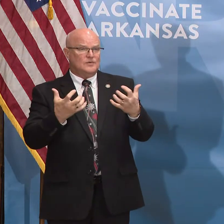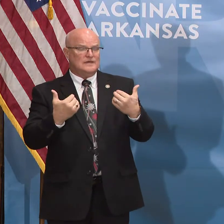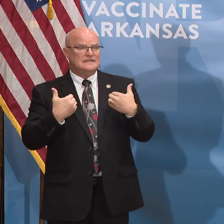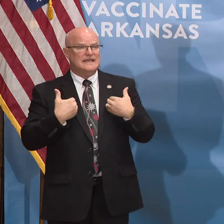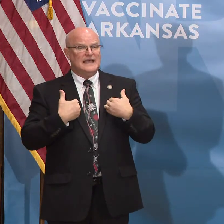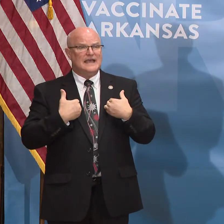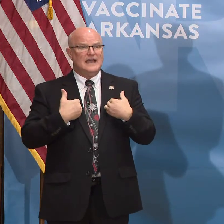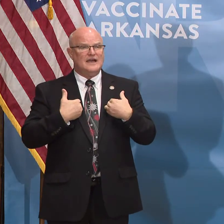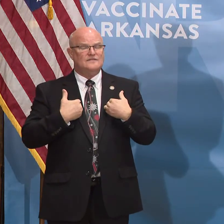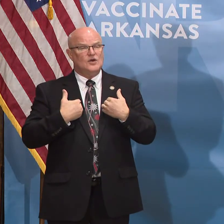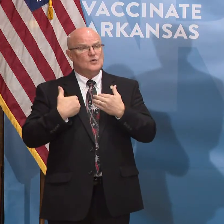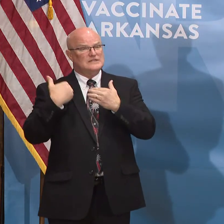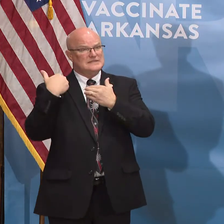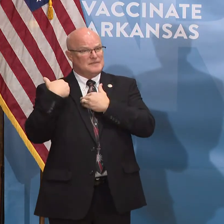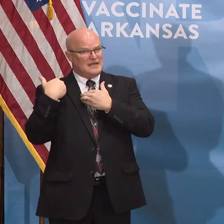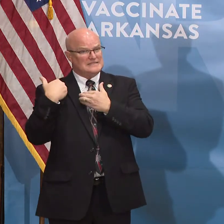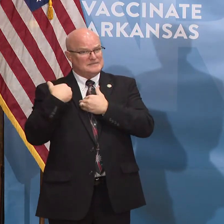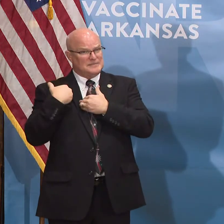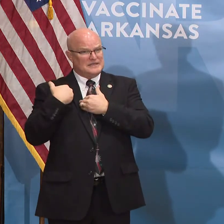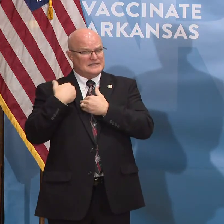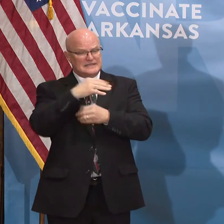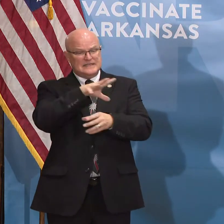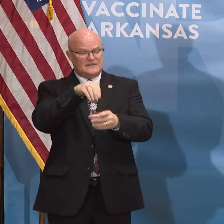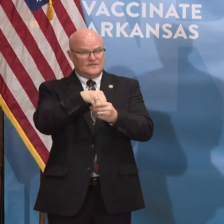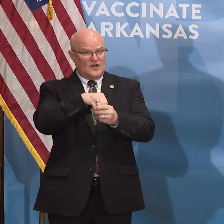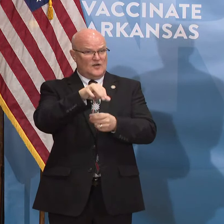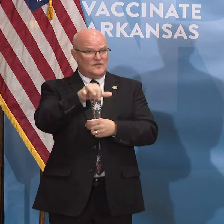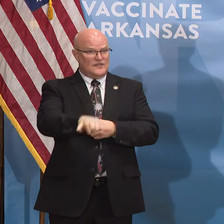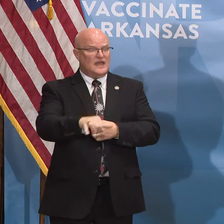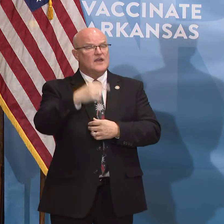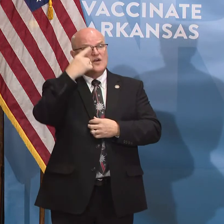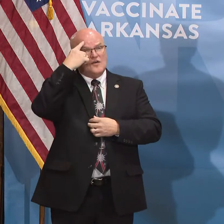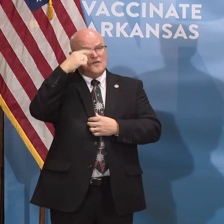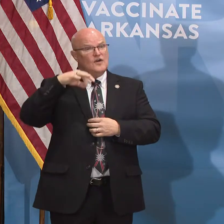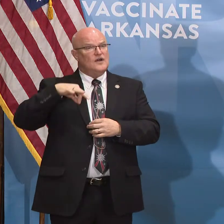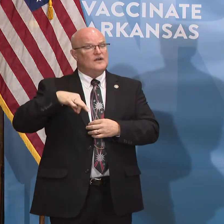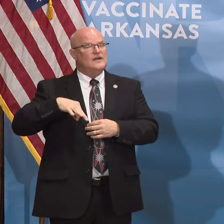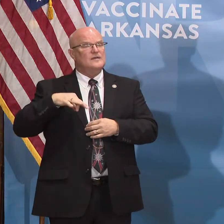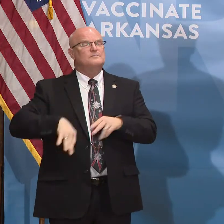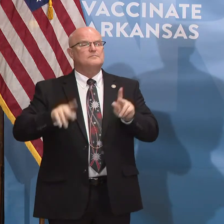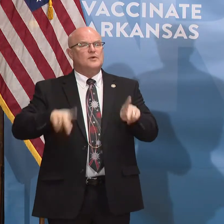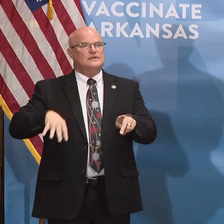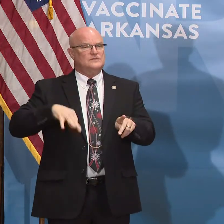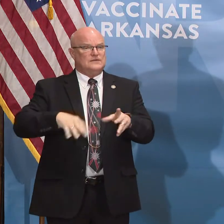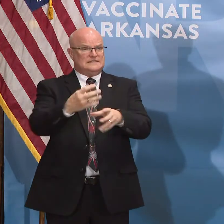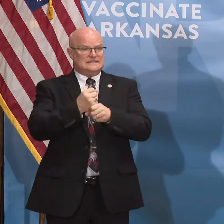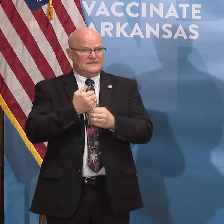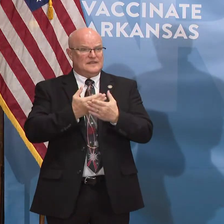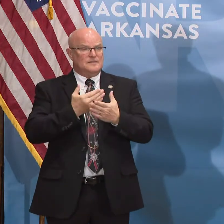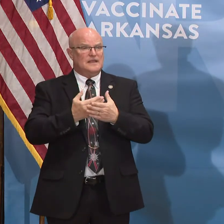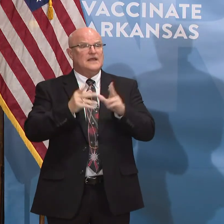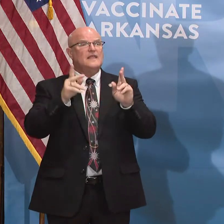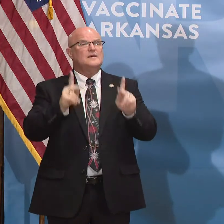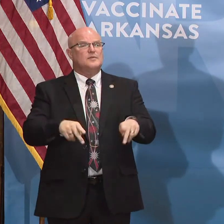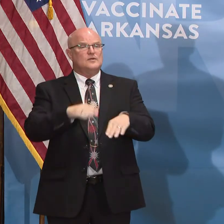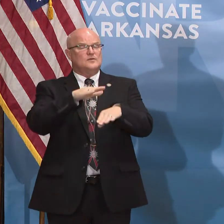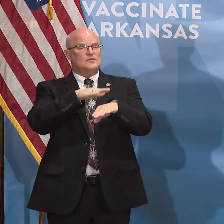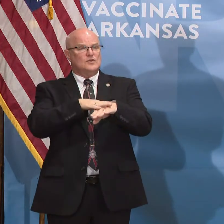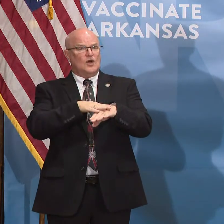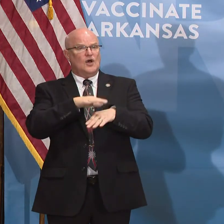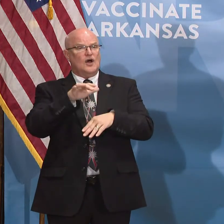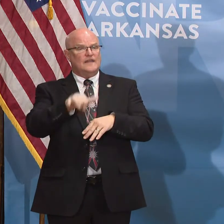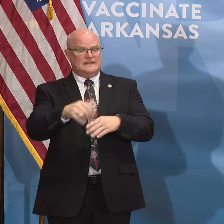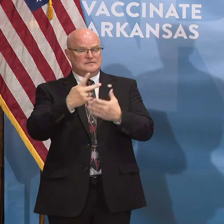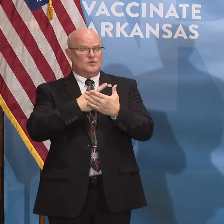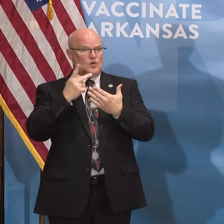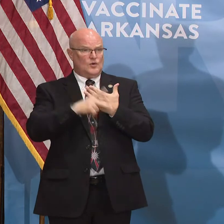a responsibility part of this for the beneficiary, for the person who is on